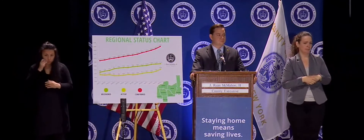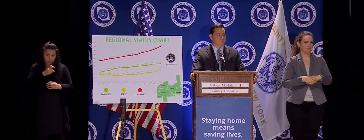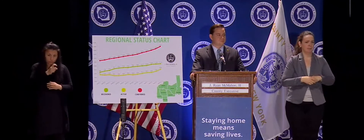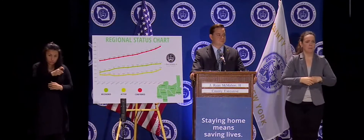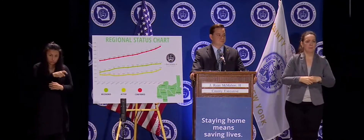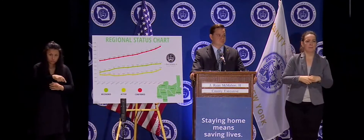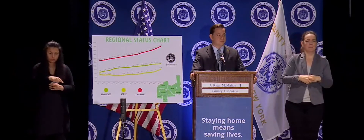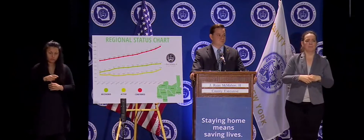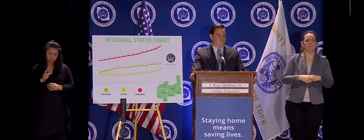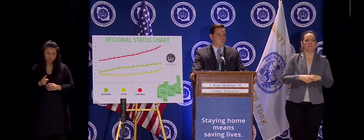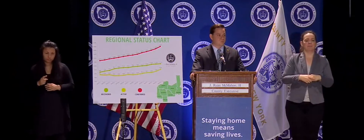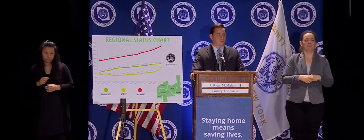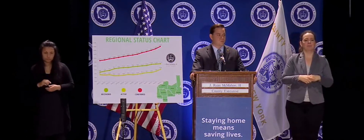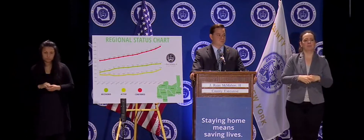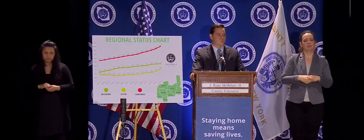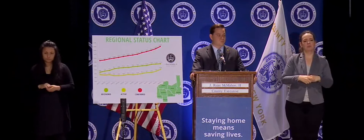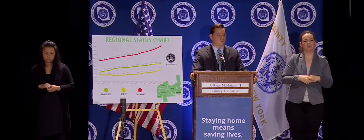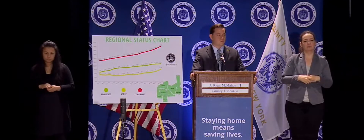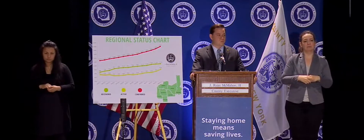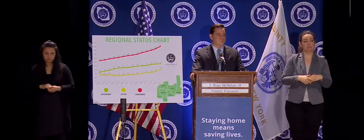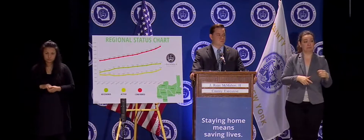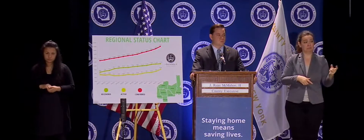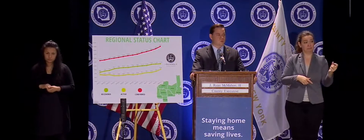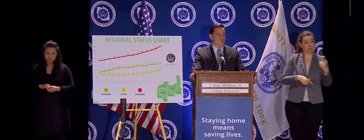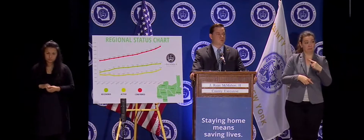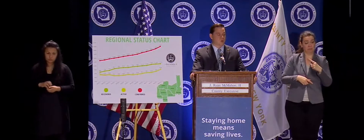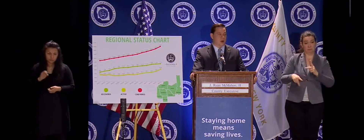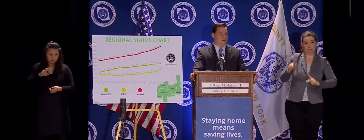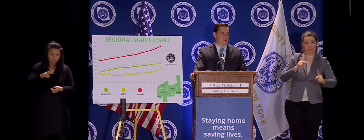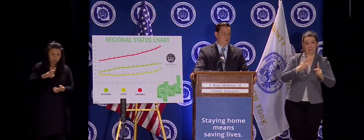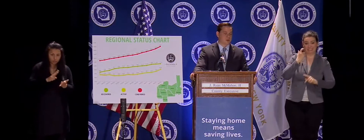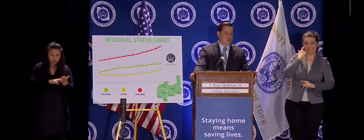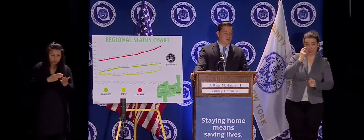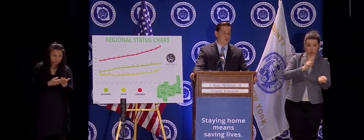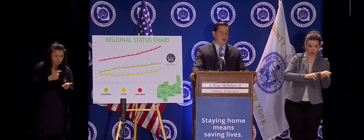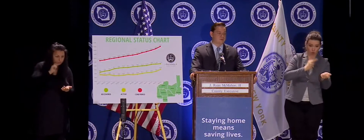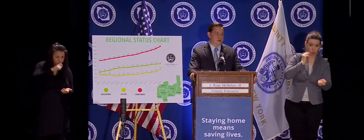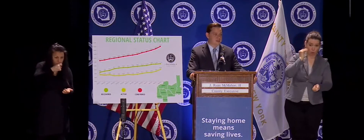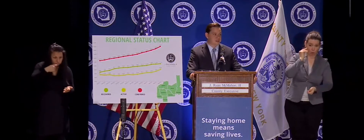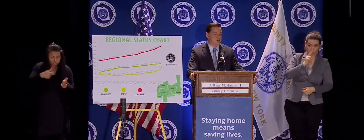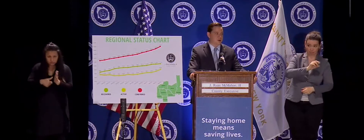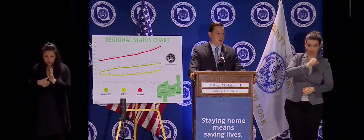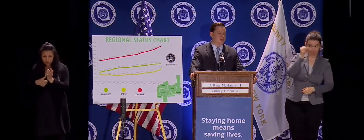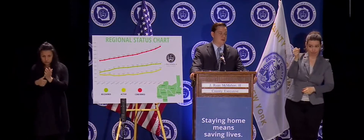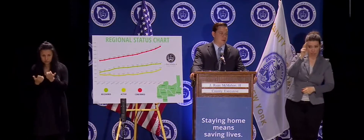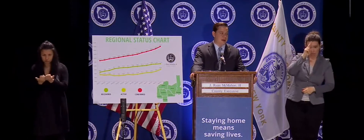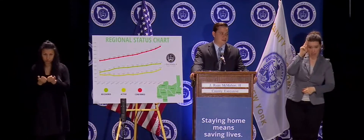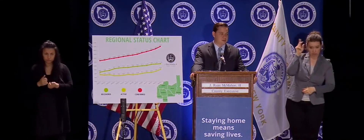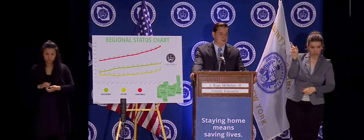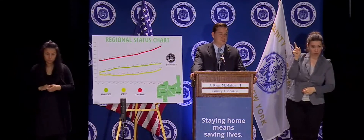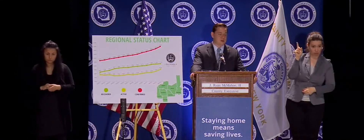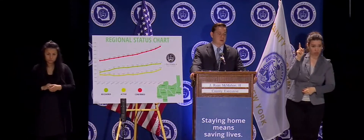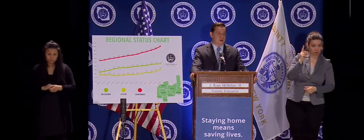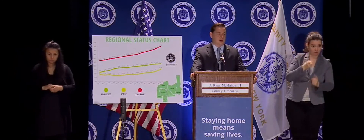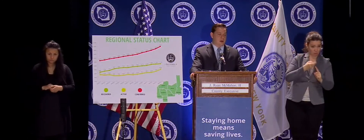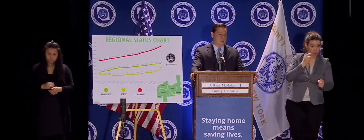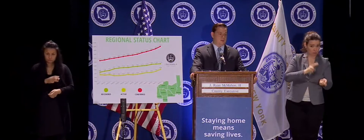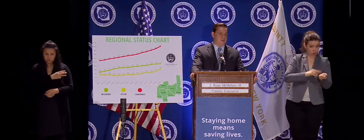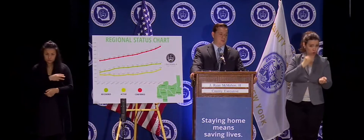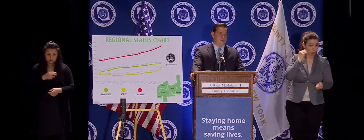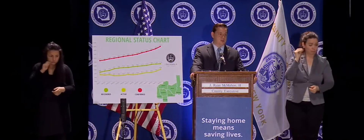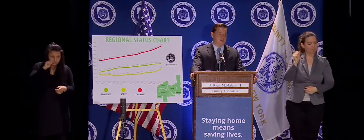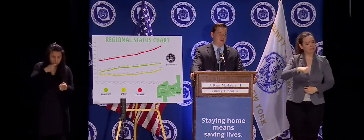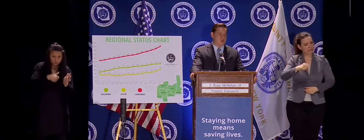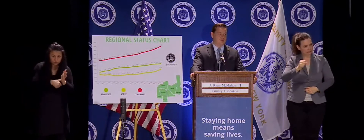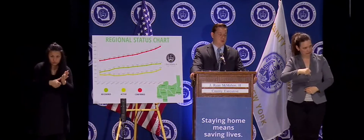aggressive testing in the nursing homes by the state recently? Correct. So you have testing going on. You have positives.